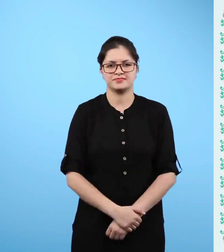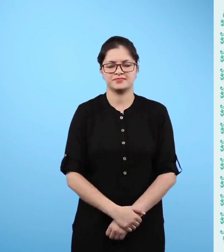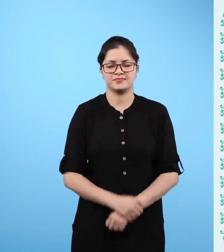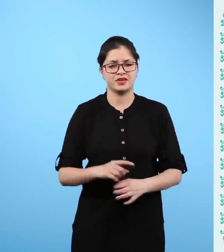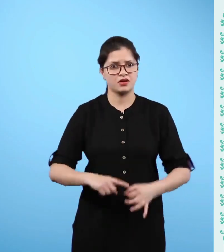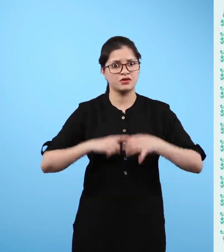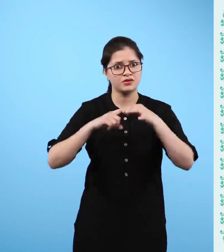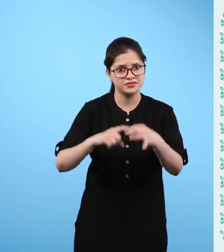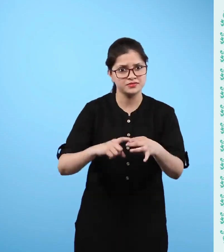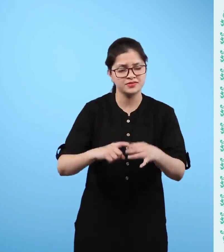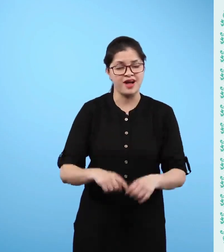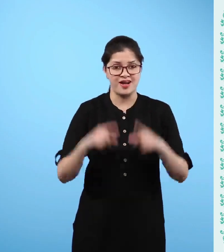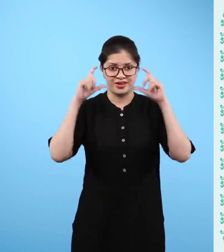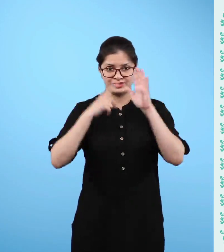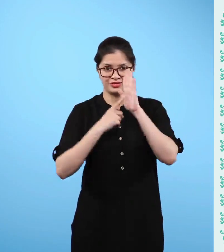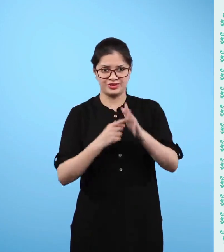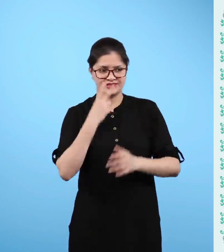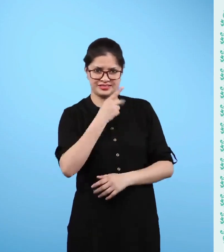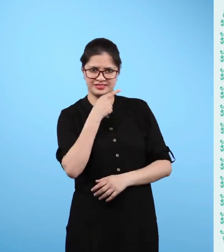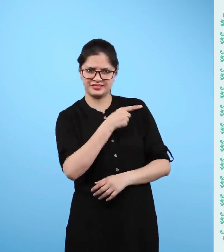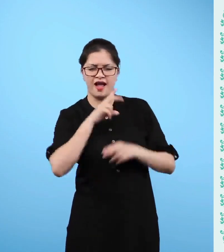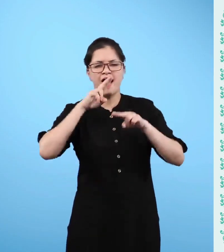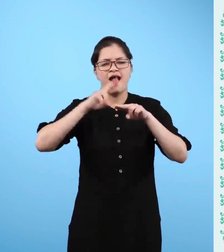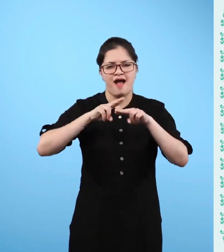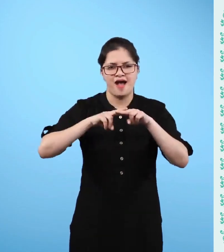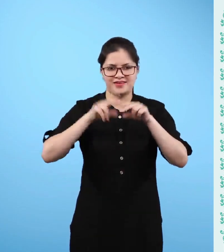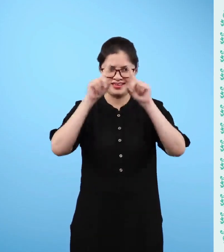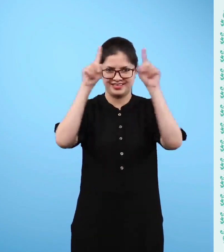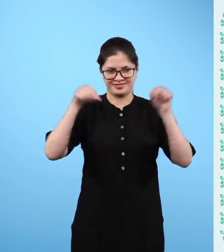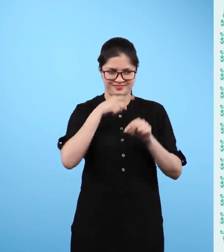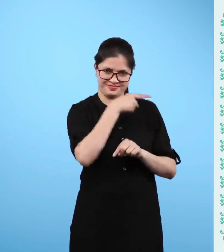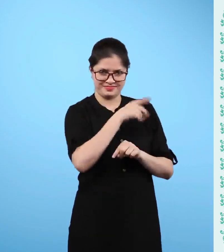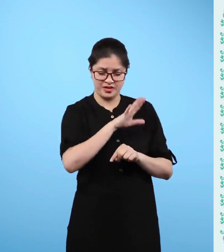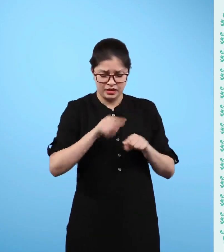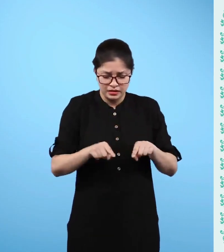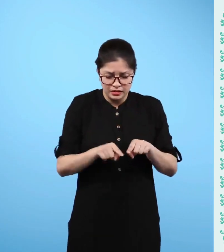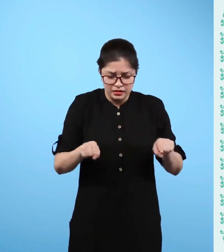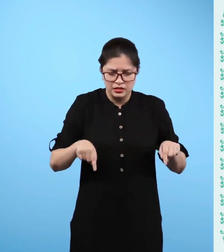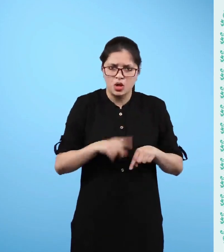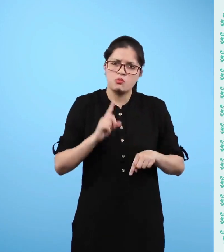Can you add some lines to make drawing F into a deep drawing of the cube?